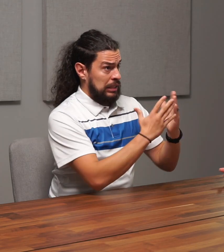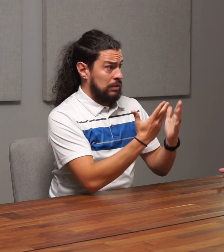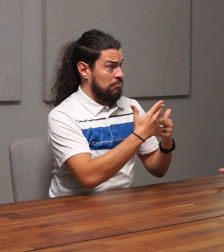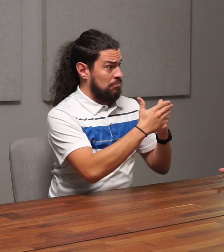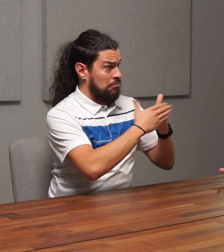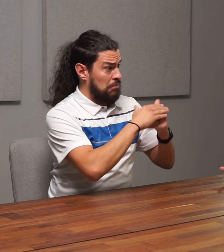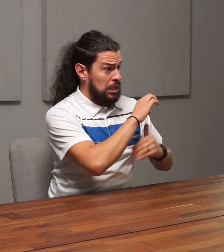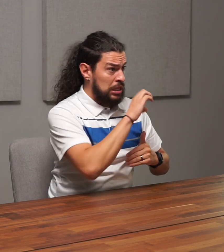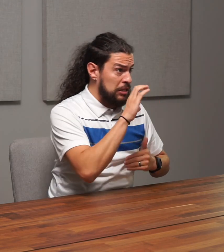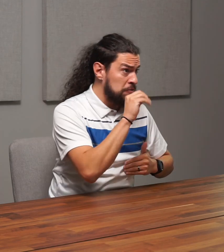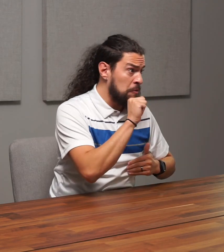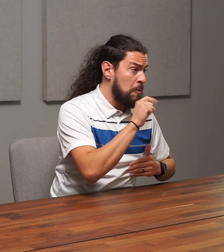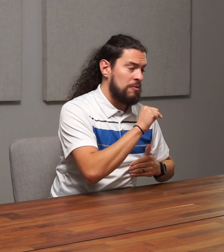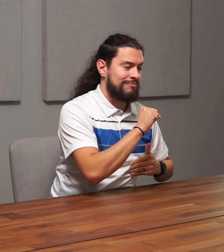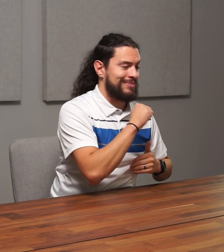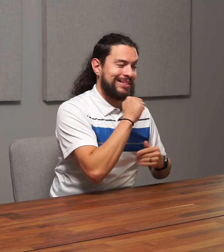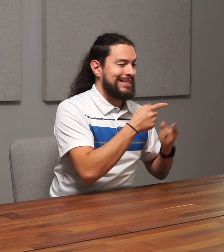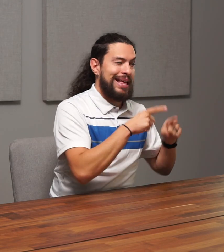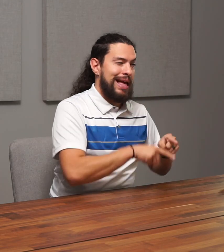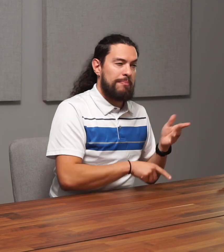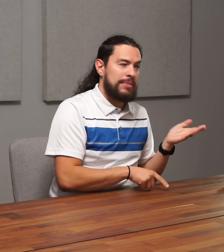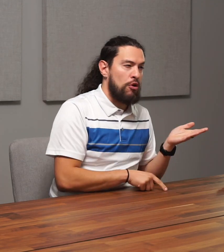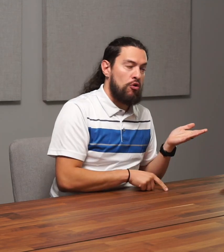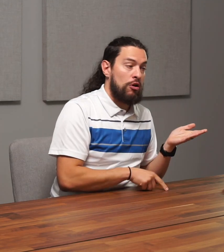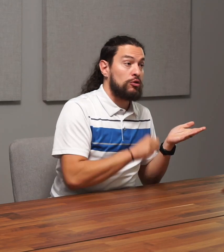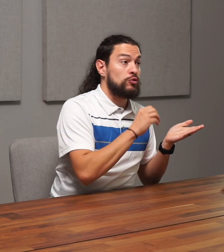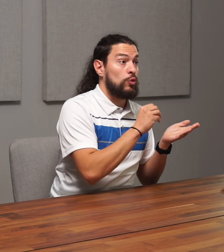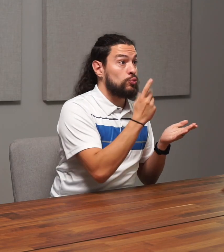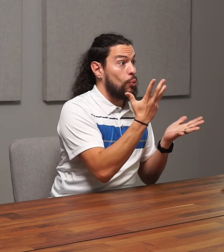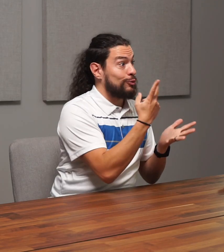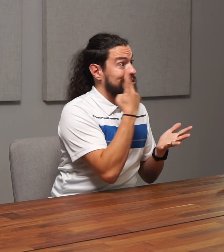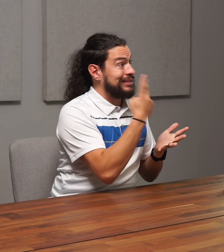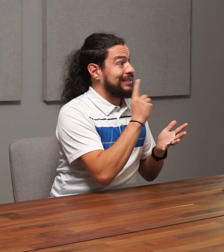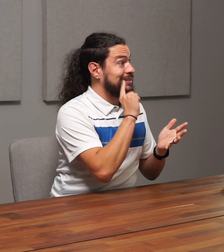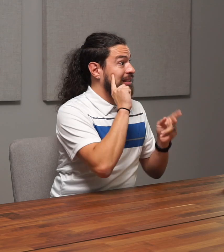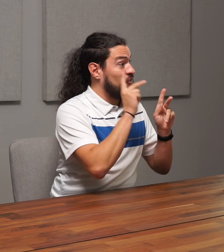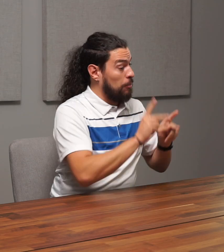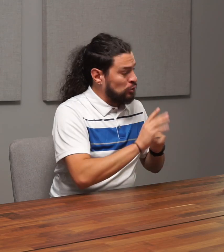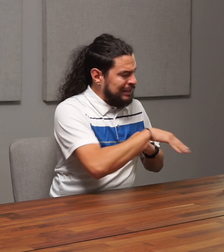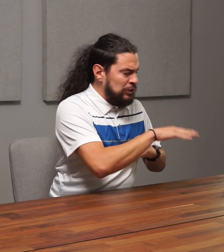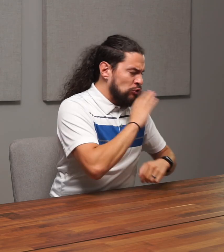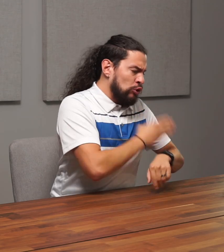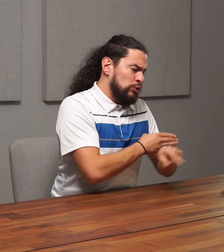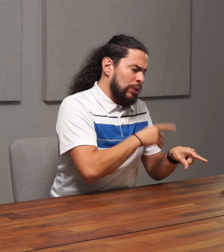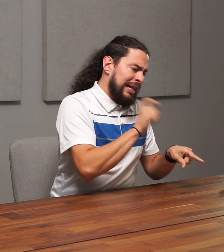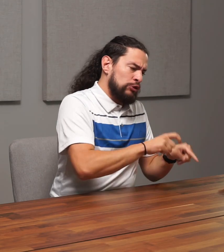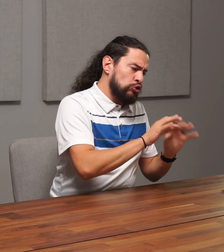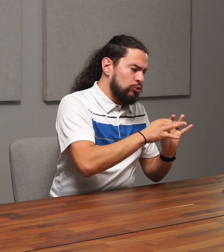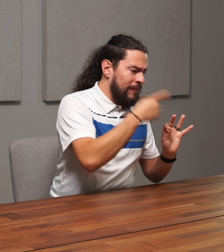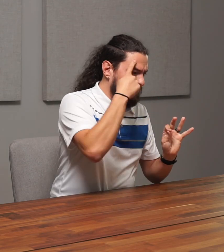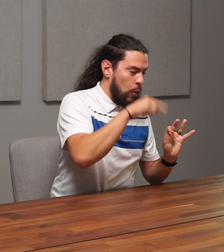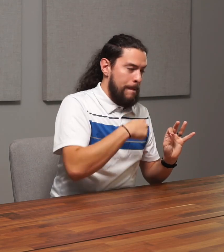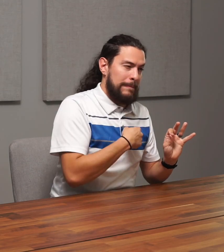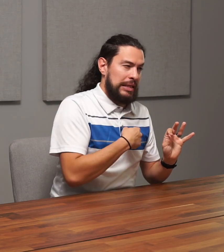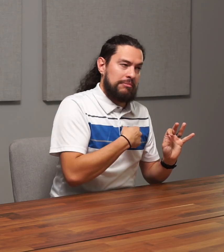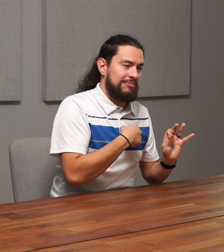today but on the east coast and a more of an urban environment you wouldn't necessarily see that happening a lot